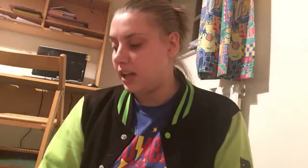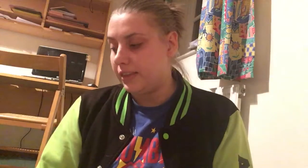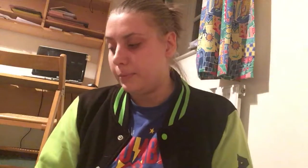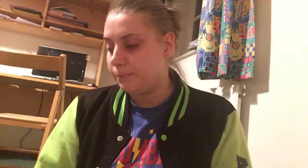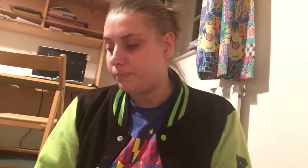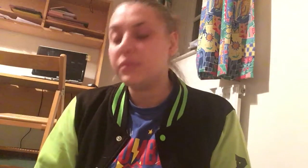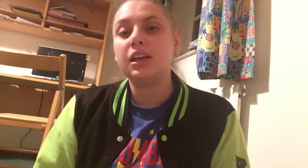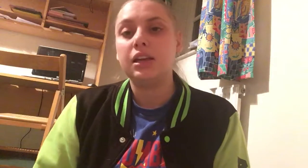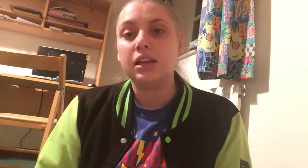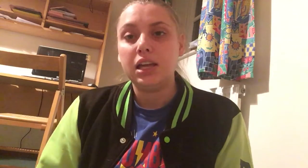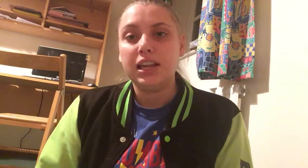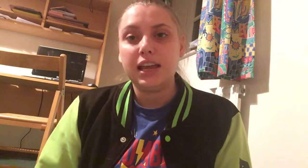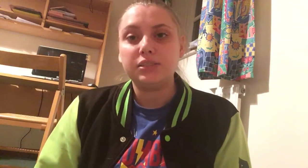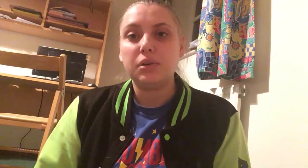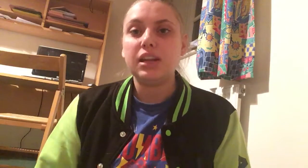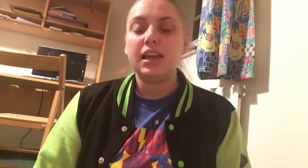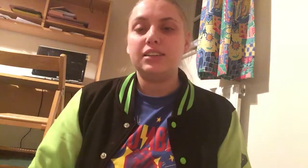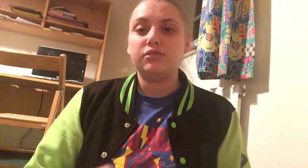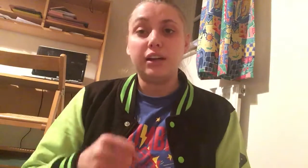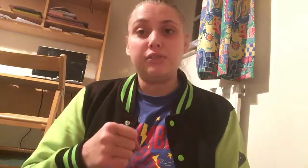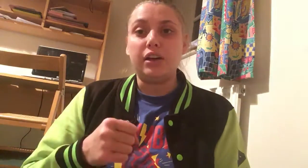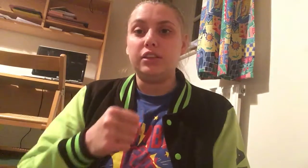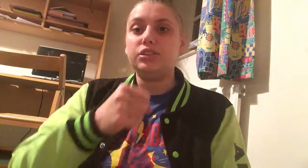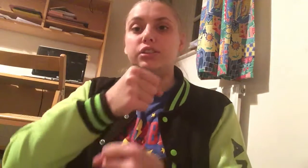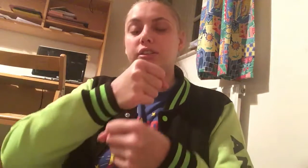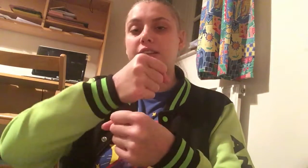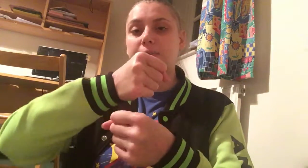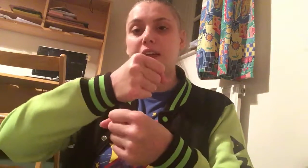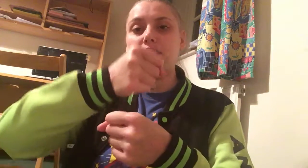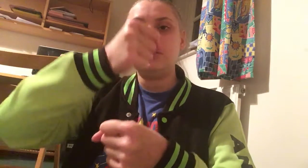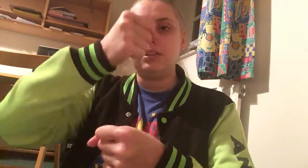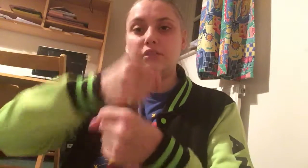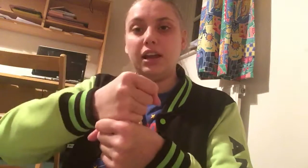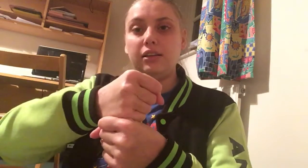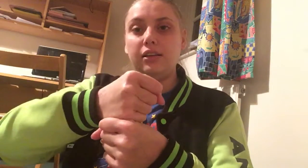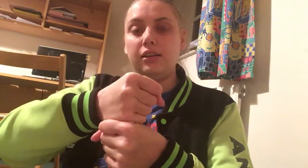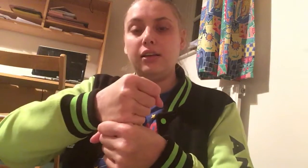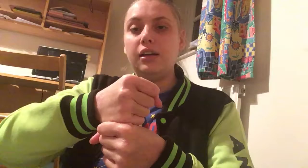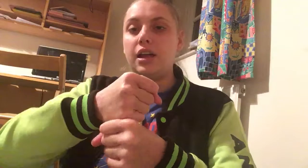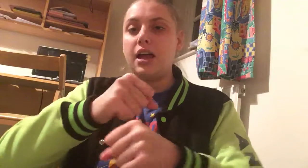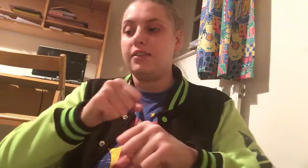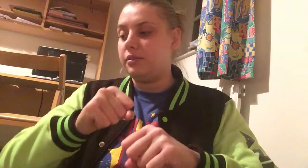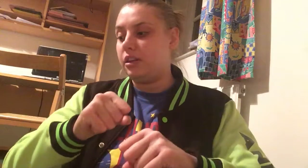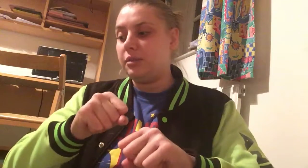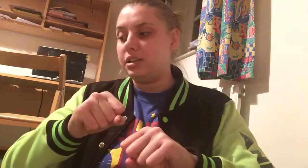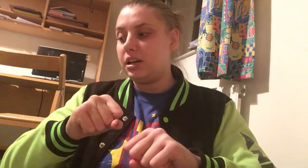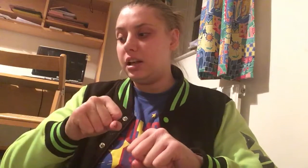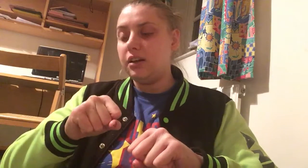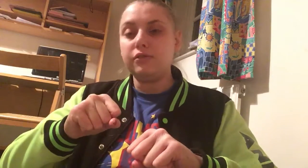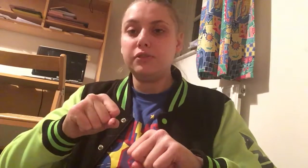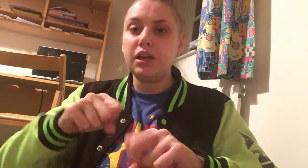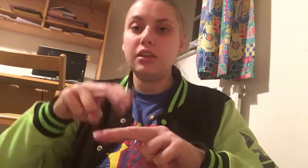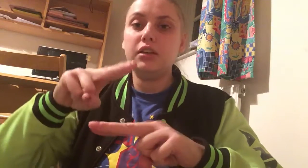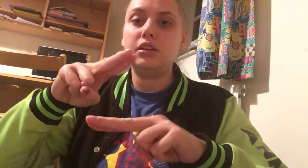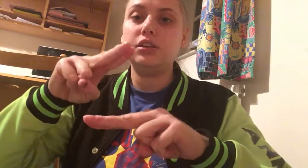together. Next one is grandfather, so you do the same again, so grand, and then like we did earlier for father, you